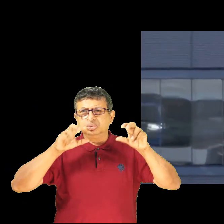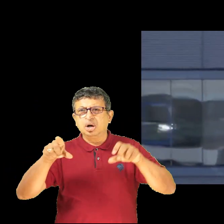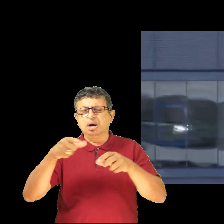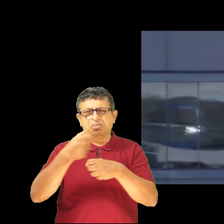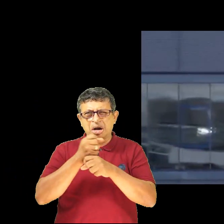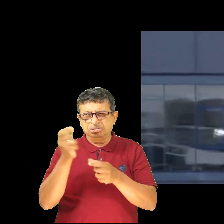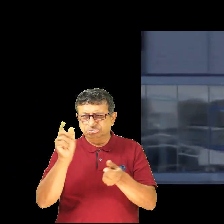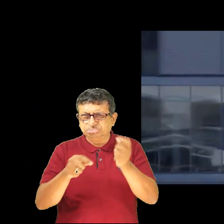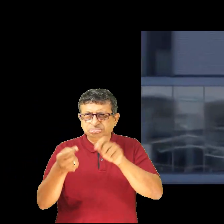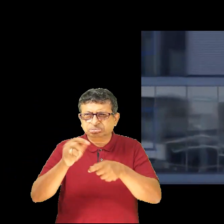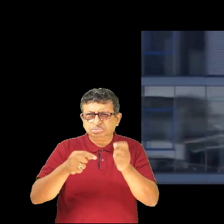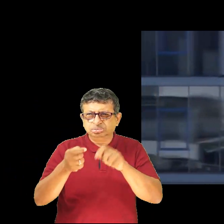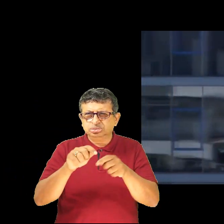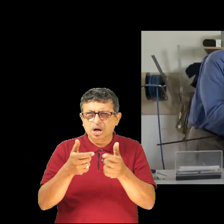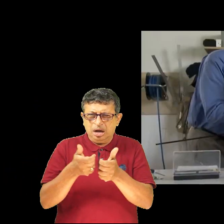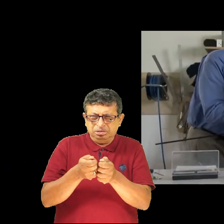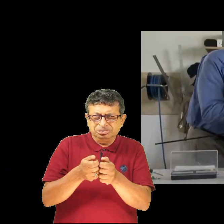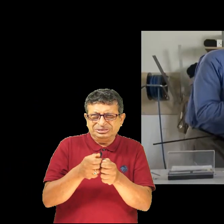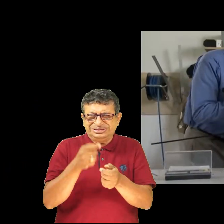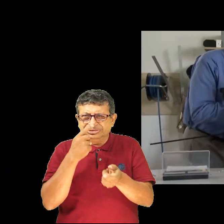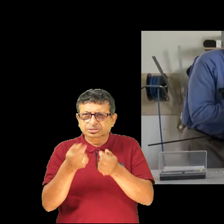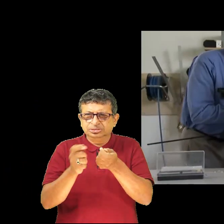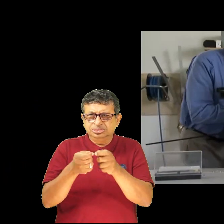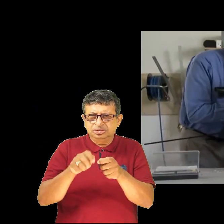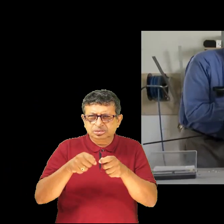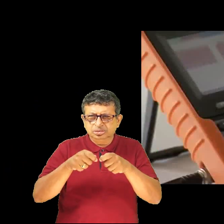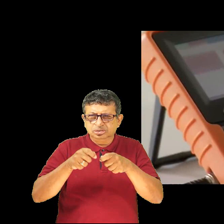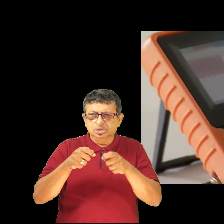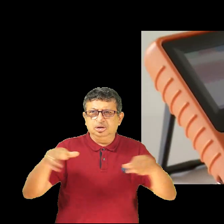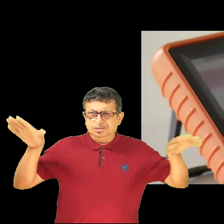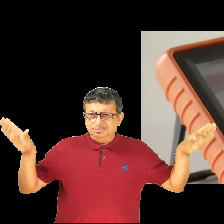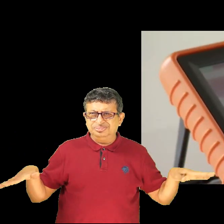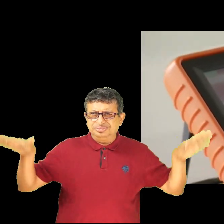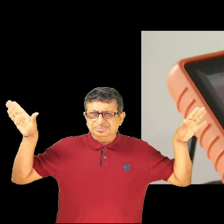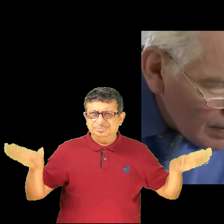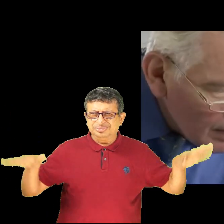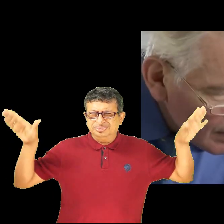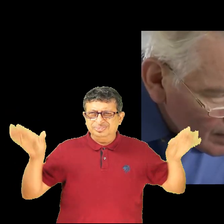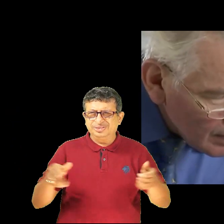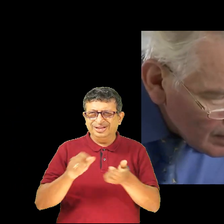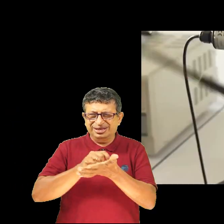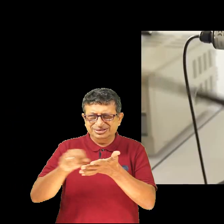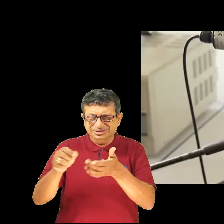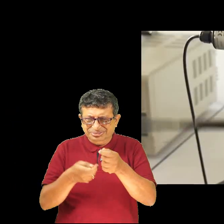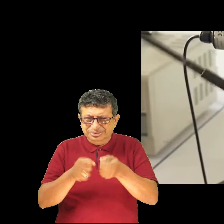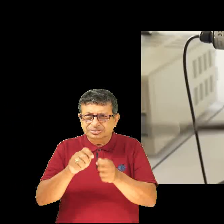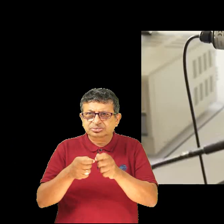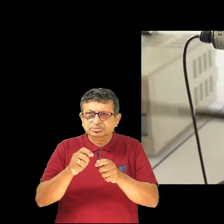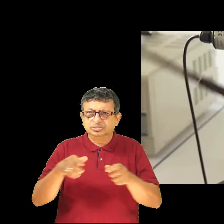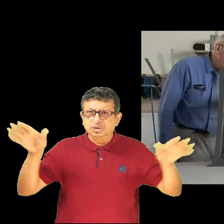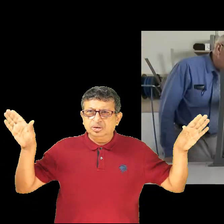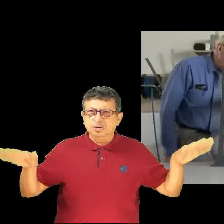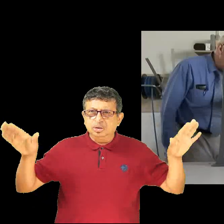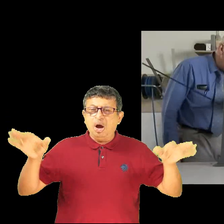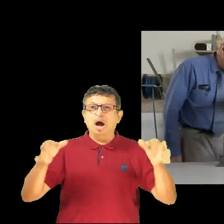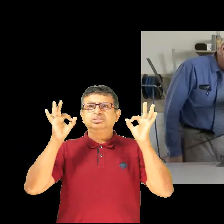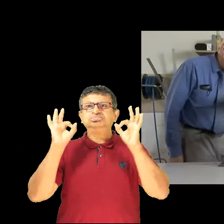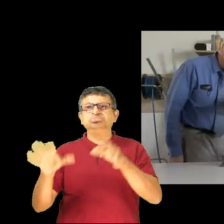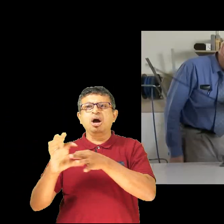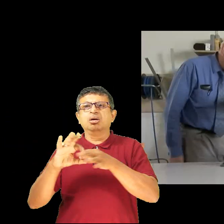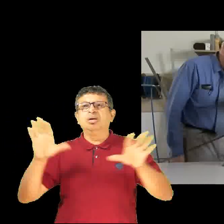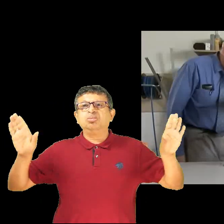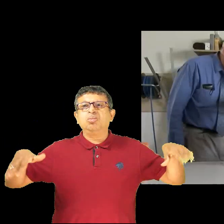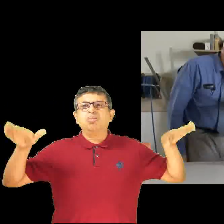it a very autonomous robot. It's one of the robots that best imitates the flight of real birds. Its wings, in fact, not only flap, but can